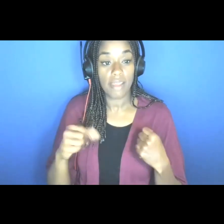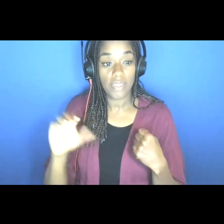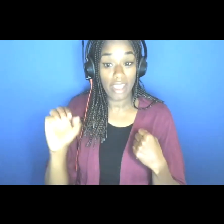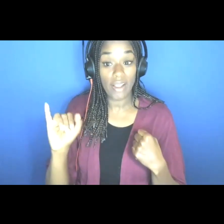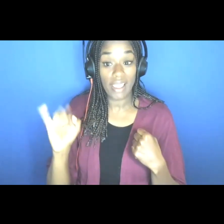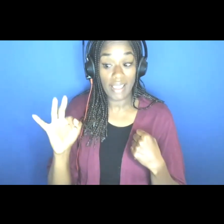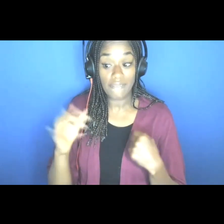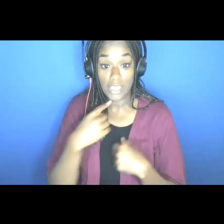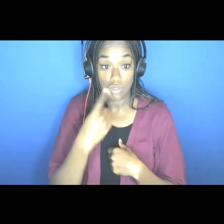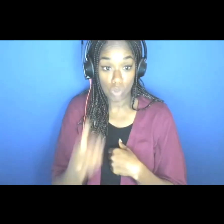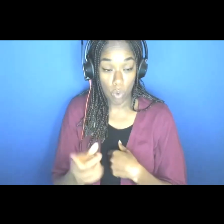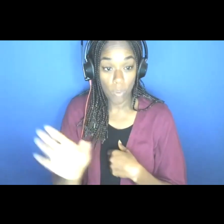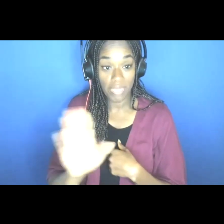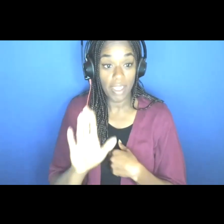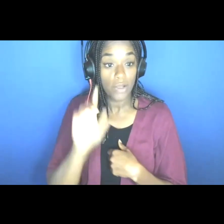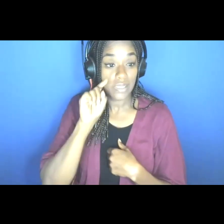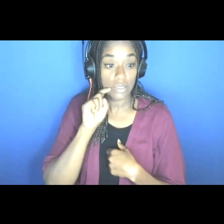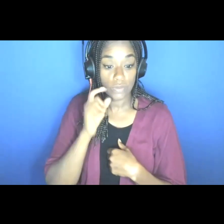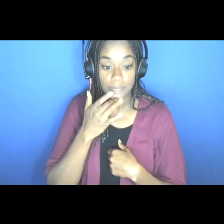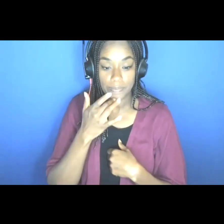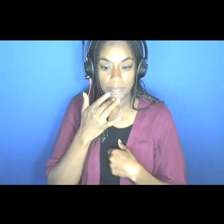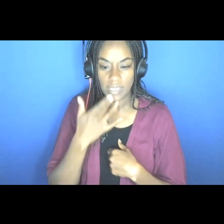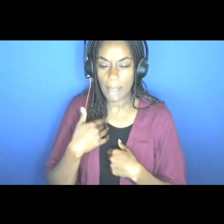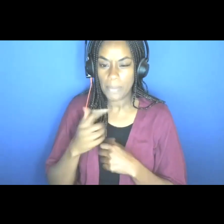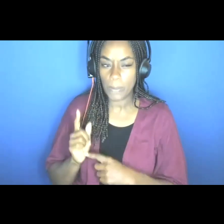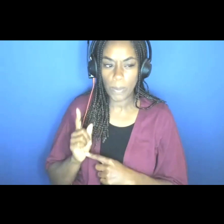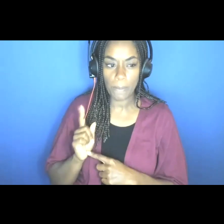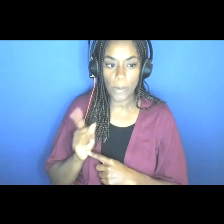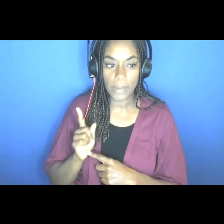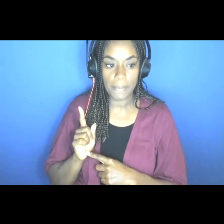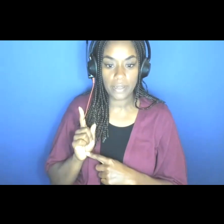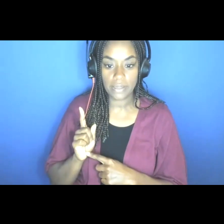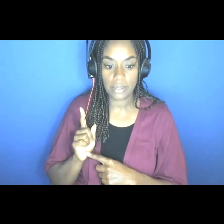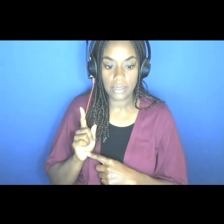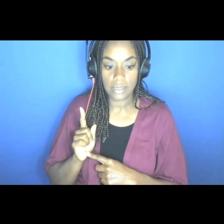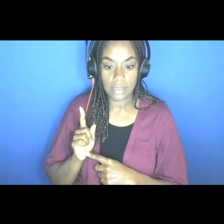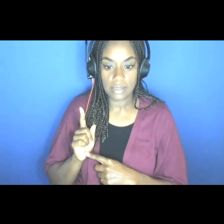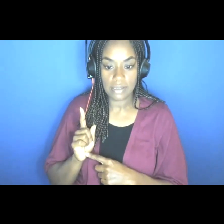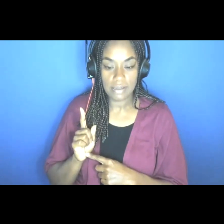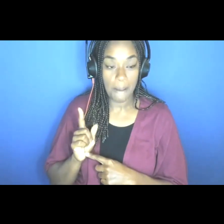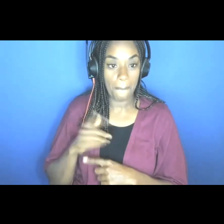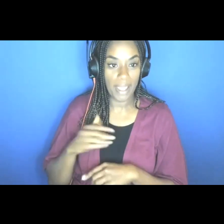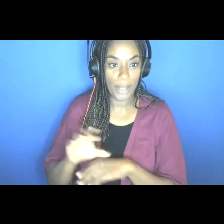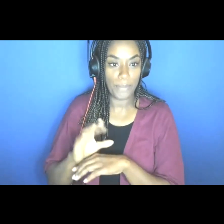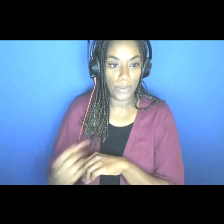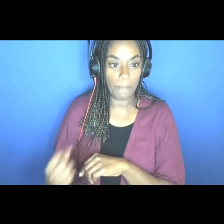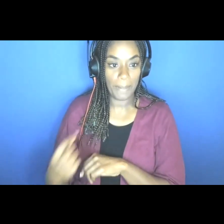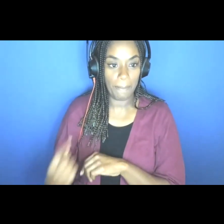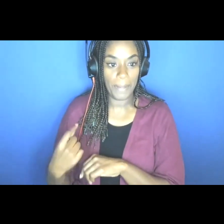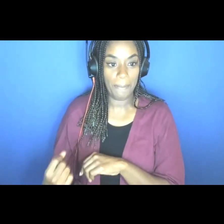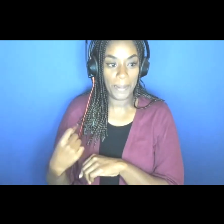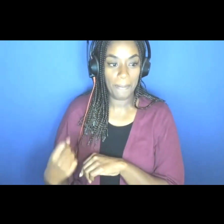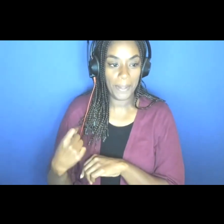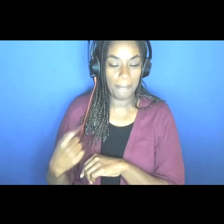orientation. I'm just going to take a moment to close down my incoming on my computer so I don't get pinged